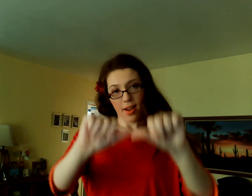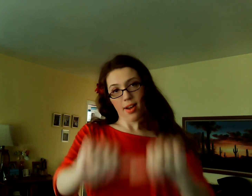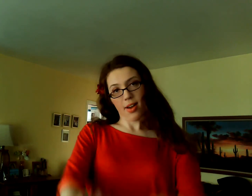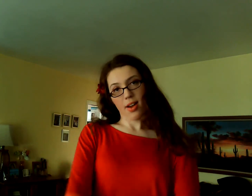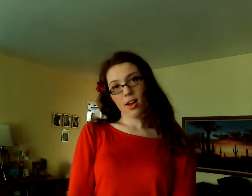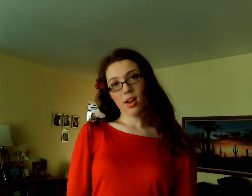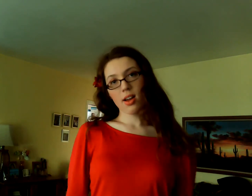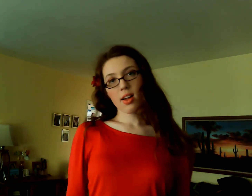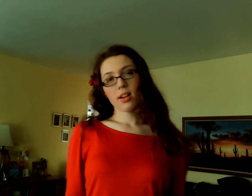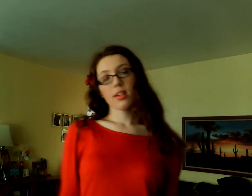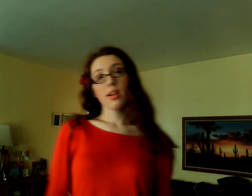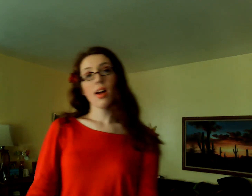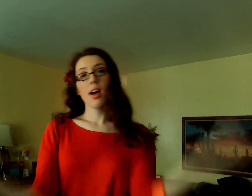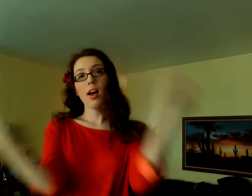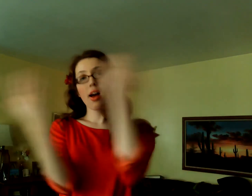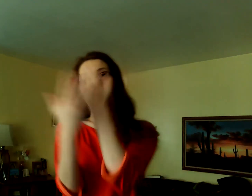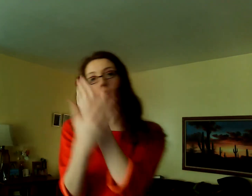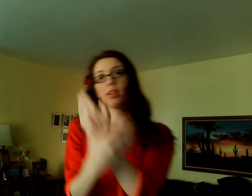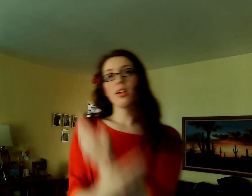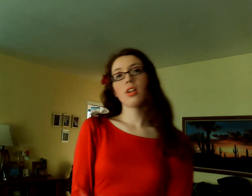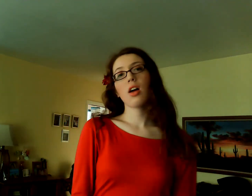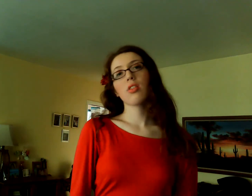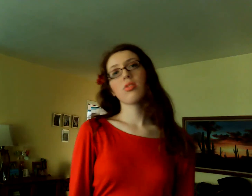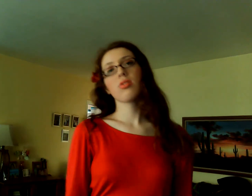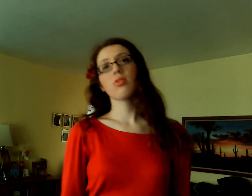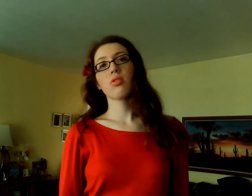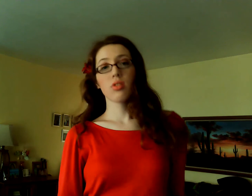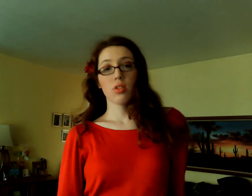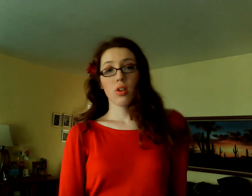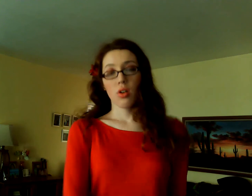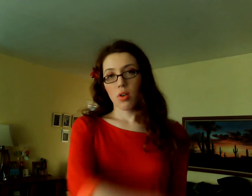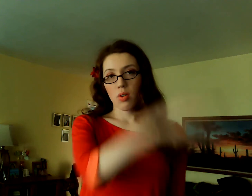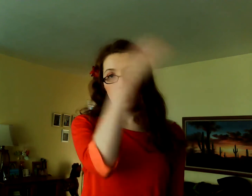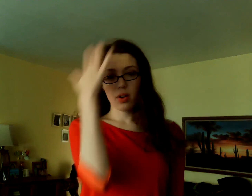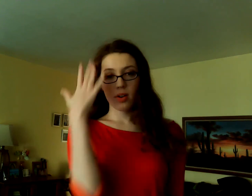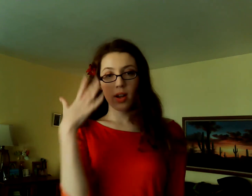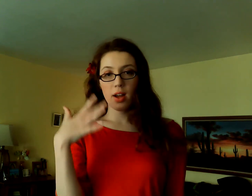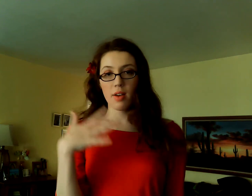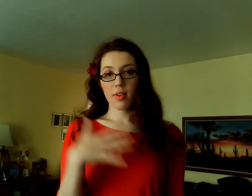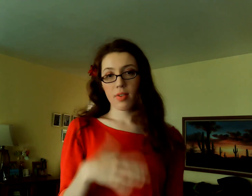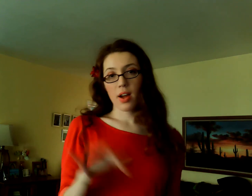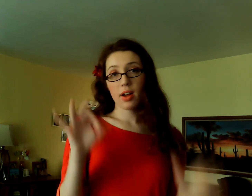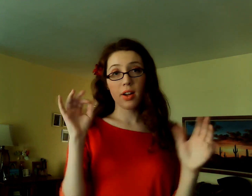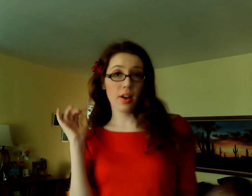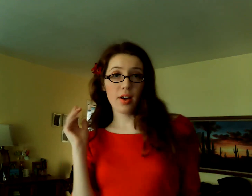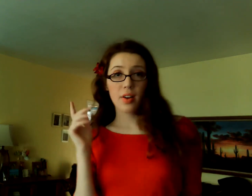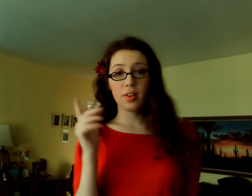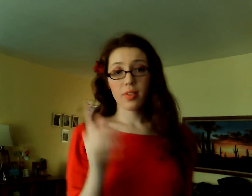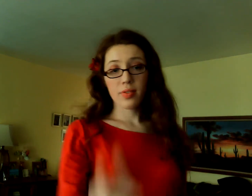on And the shadows will never find you